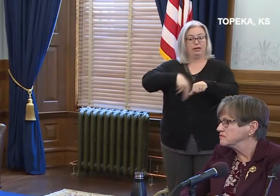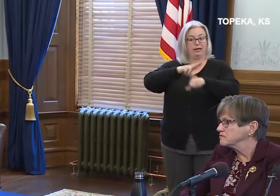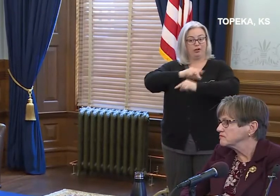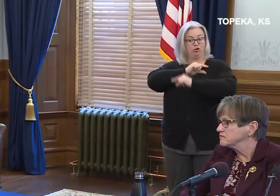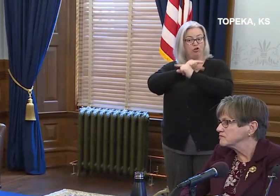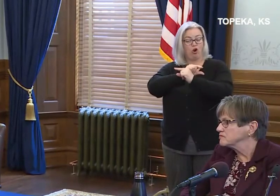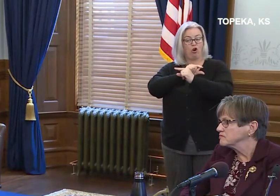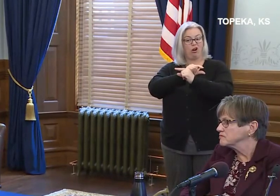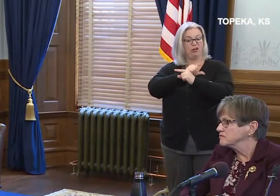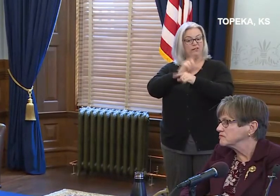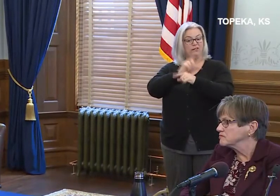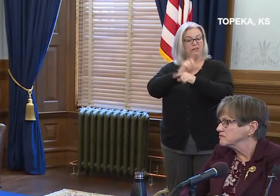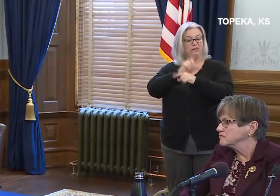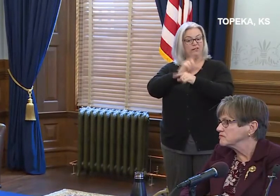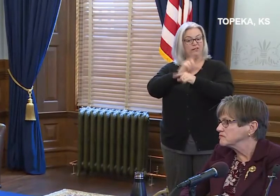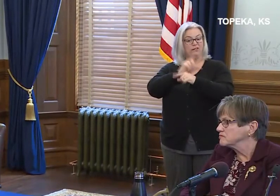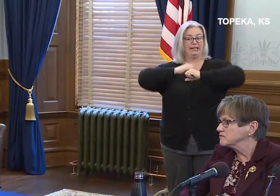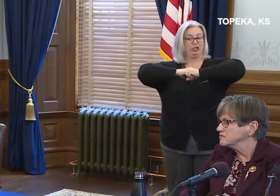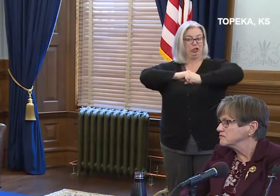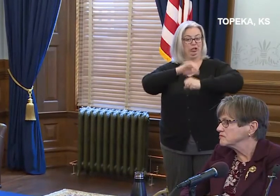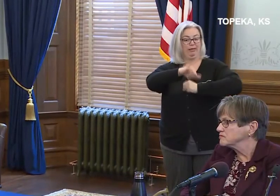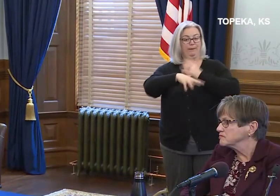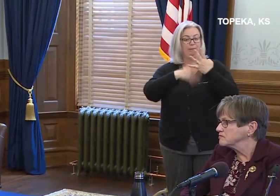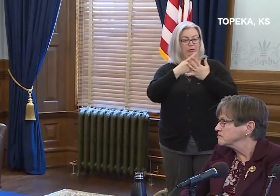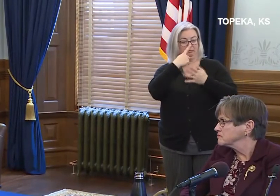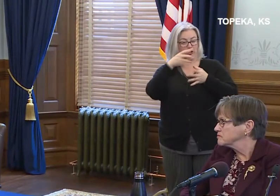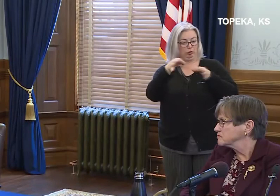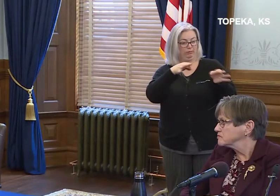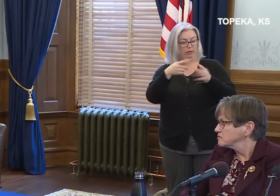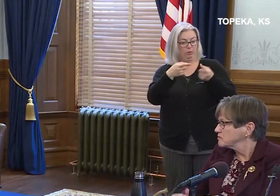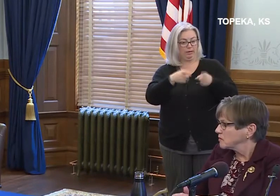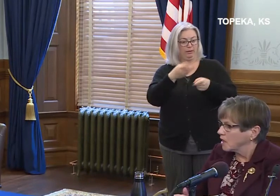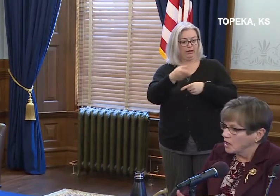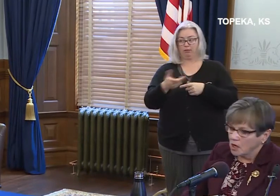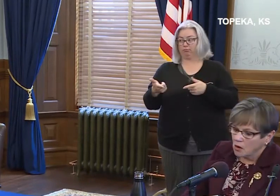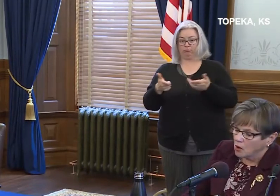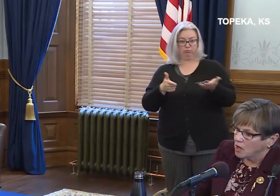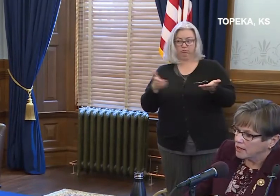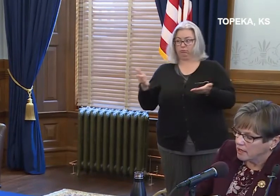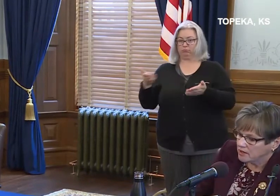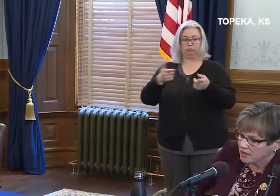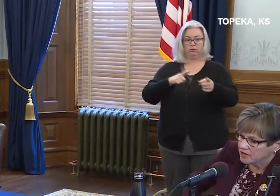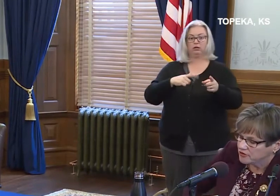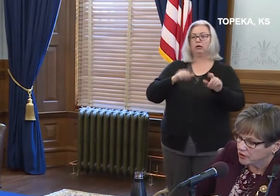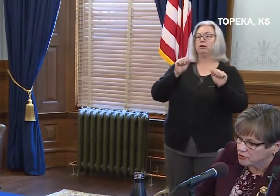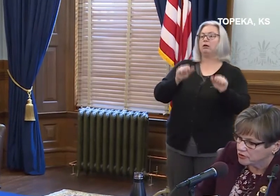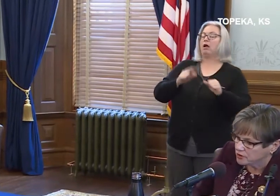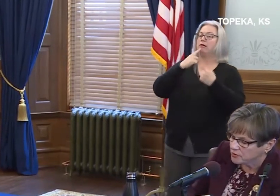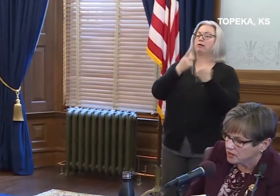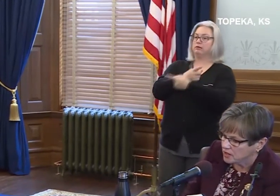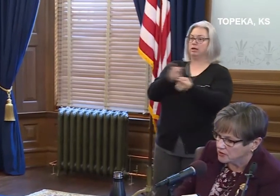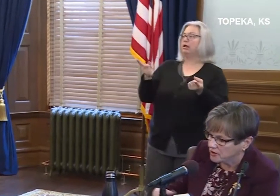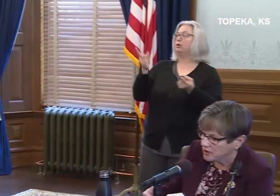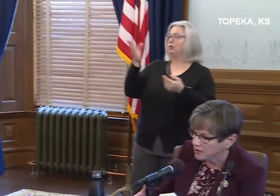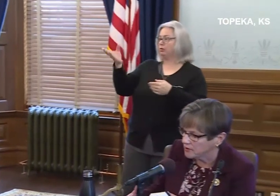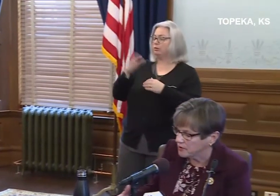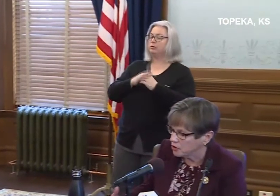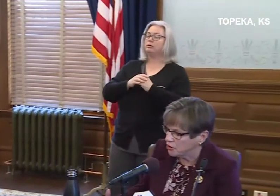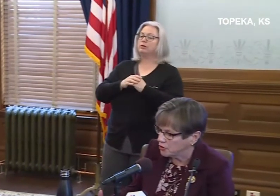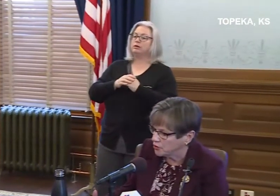as security in the prison? Can you just explain what's happening up there? Well, I can tell you, Tim, that